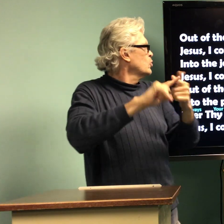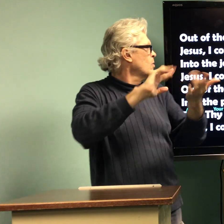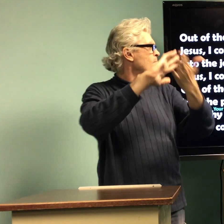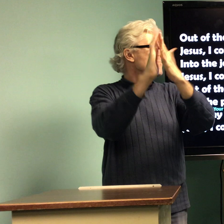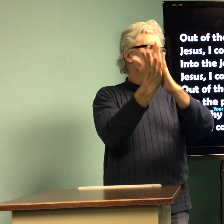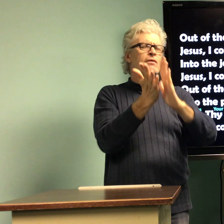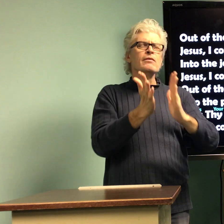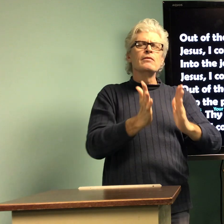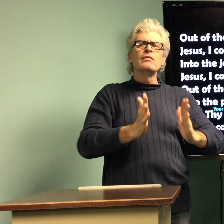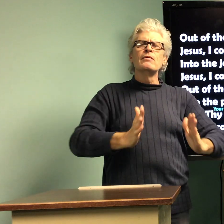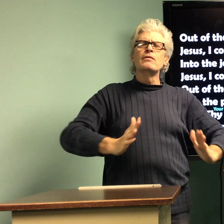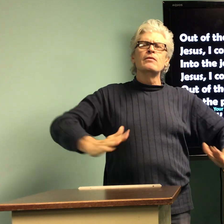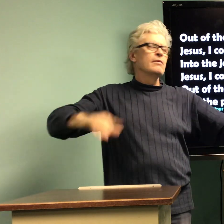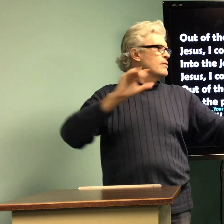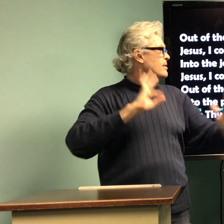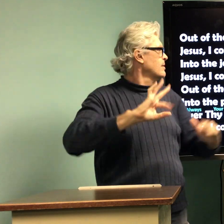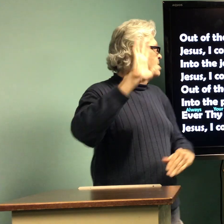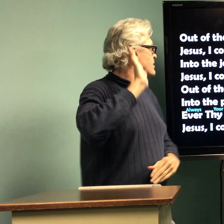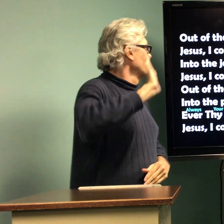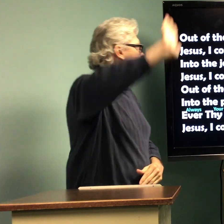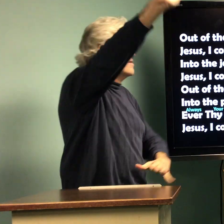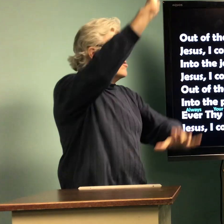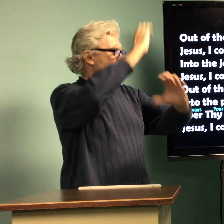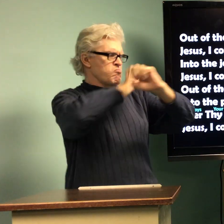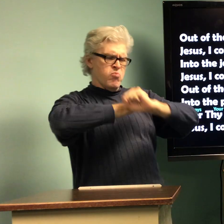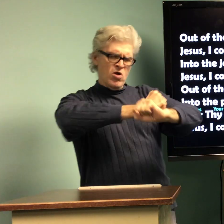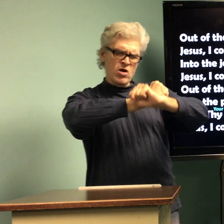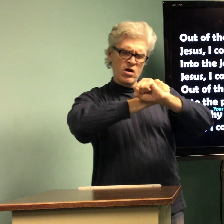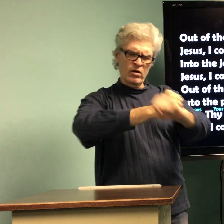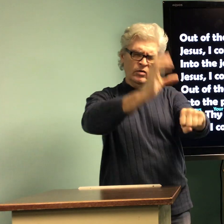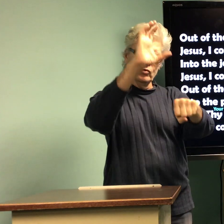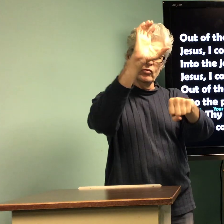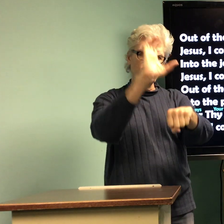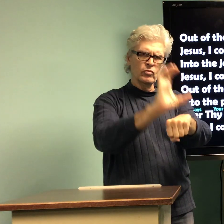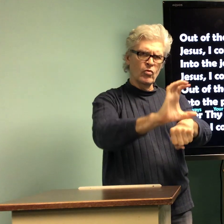Into the peace of thy sheltering fold.